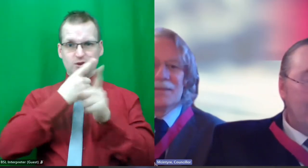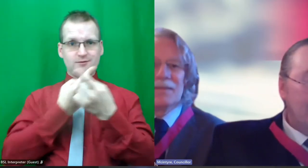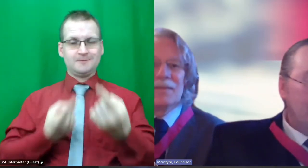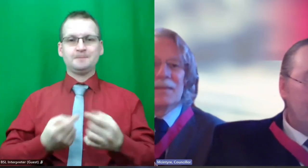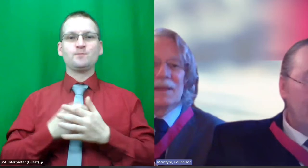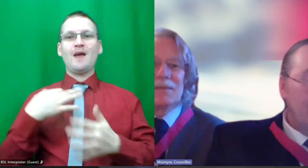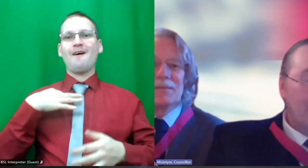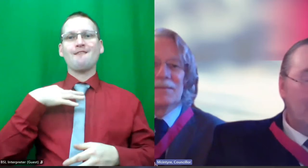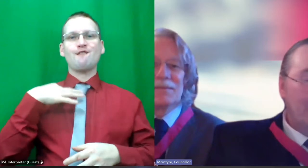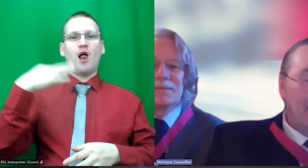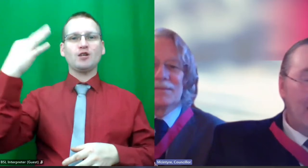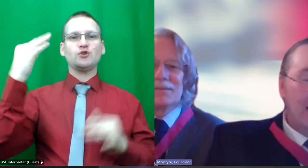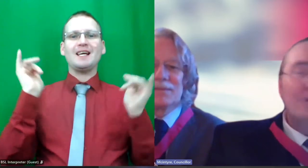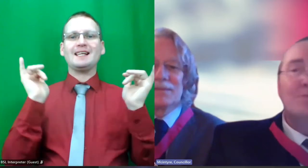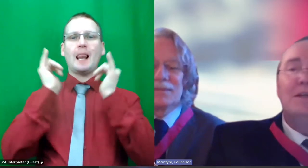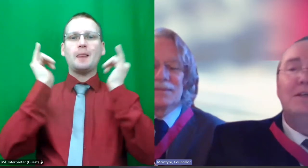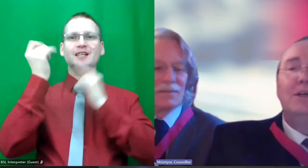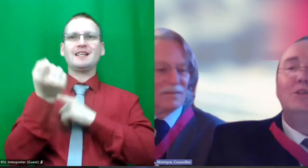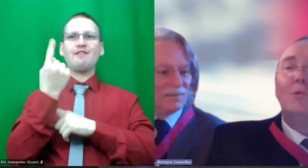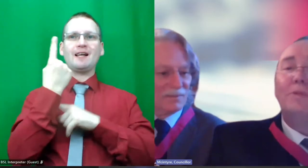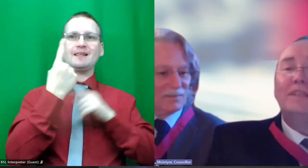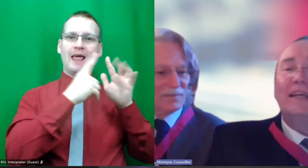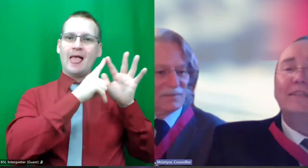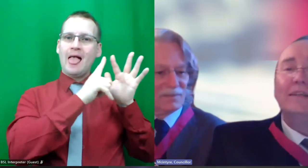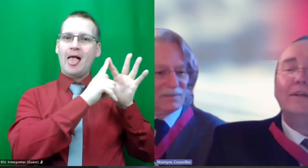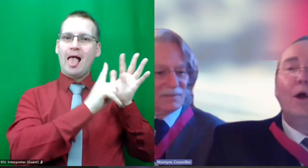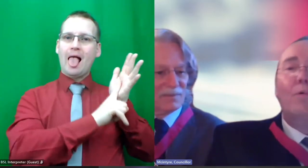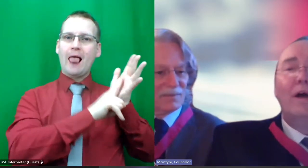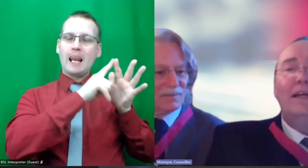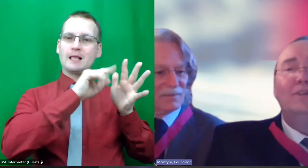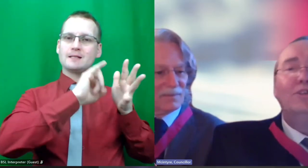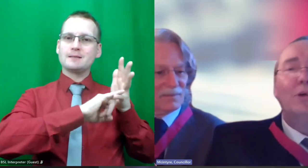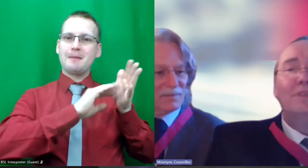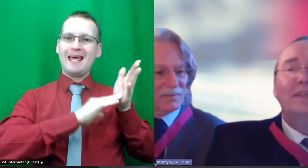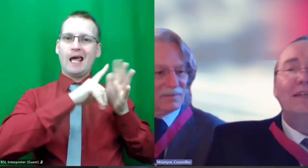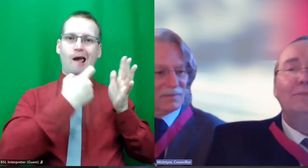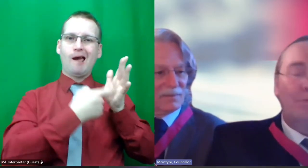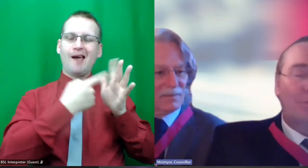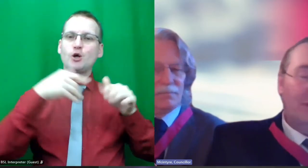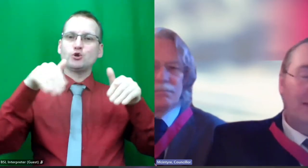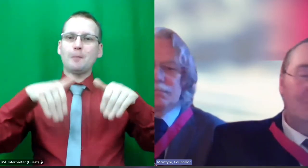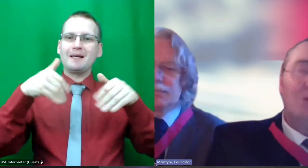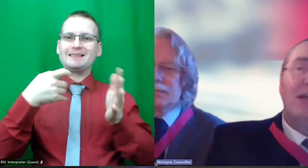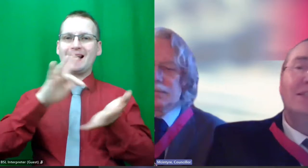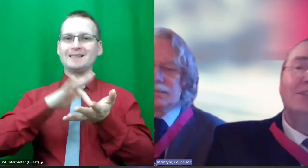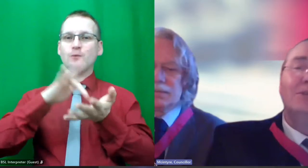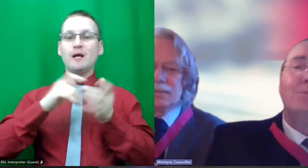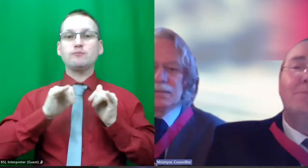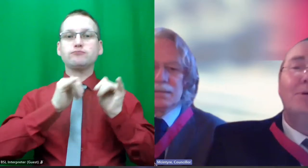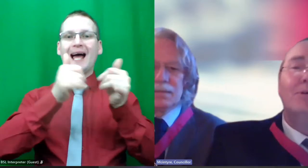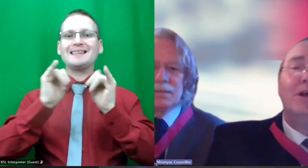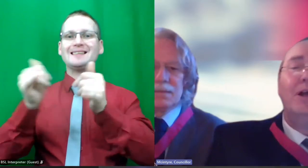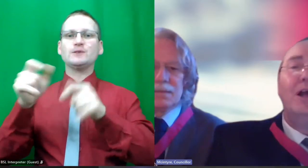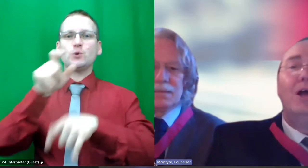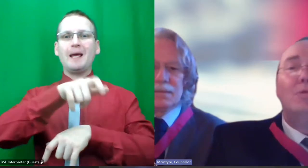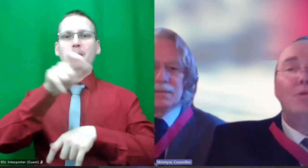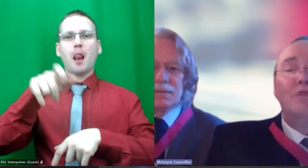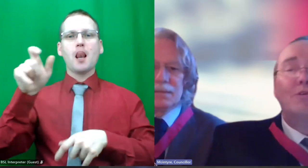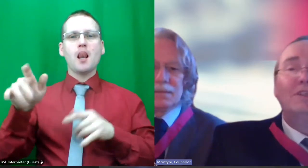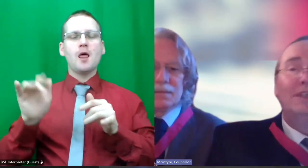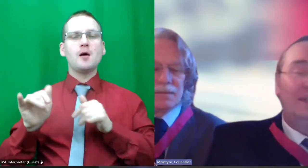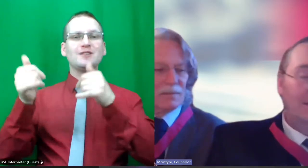Volunteer celebration event at Ellesmere Shopping Centre, where in the shopping centre we presented prizes to the people